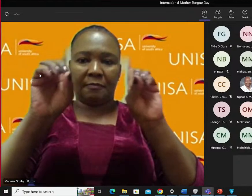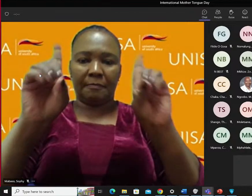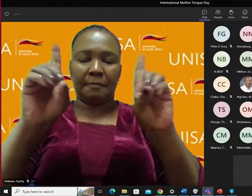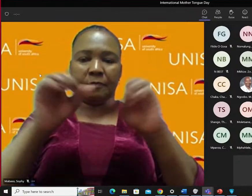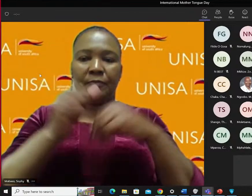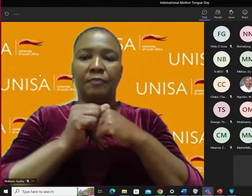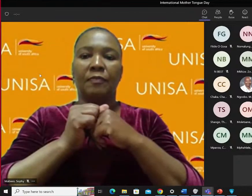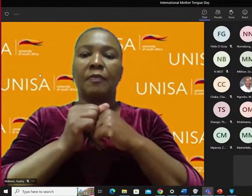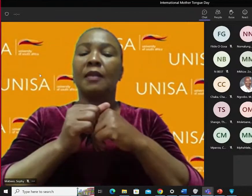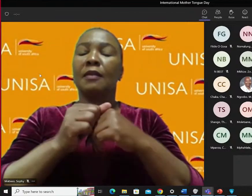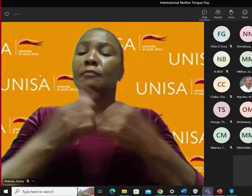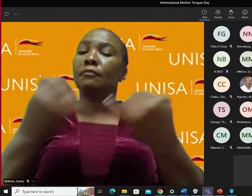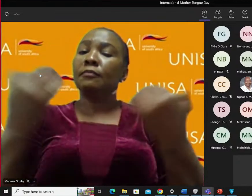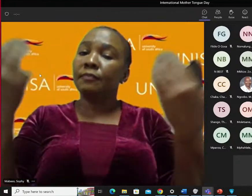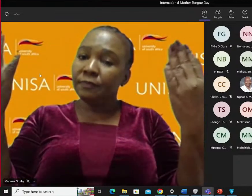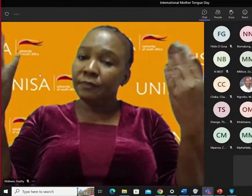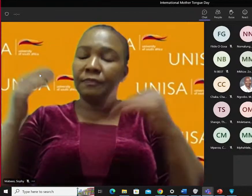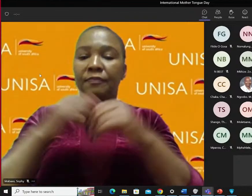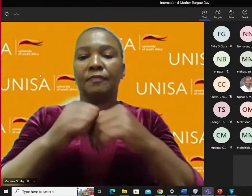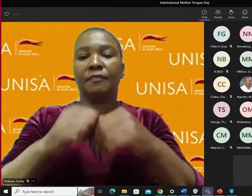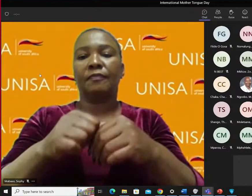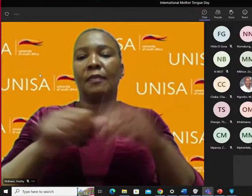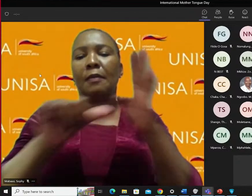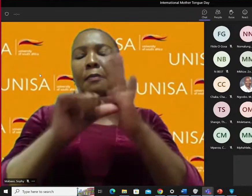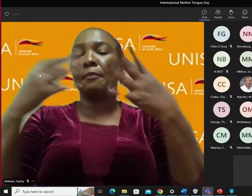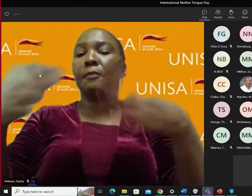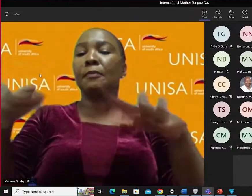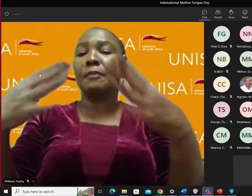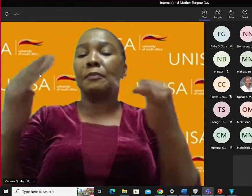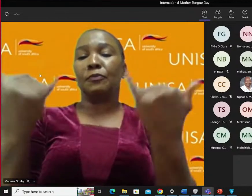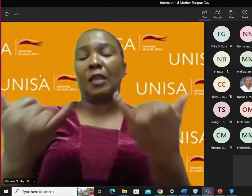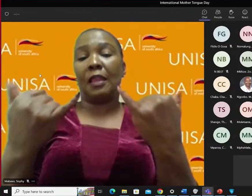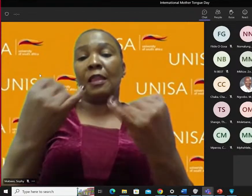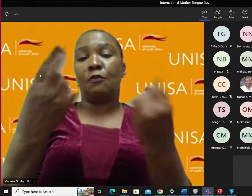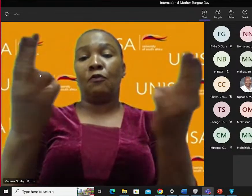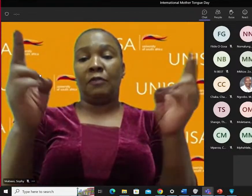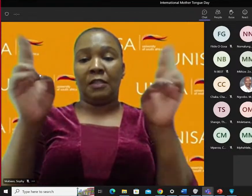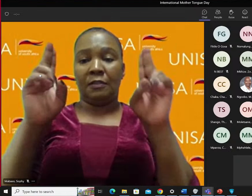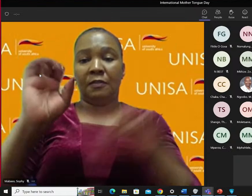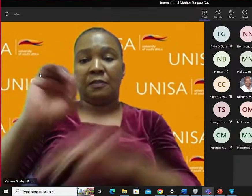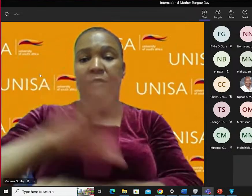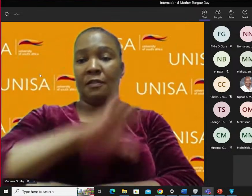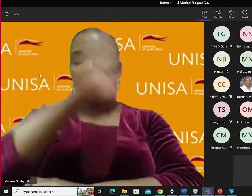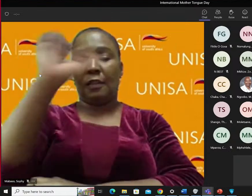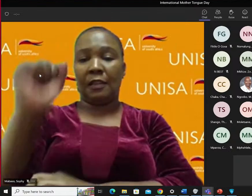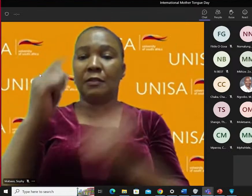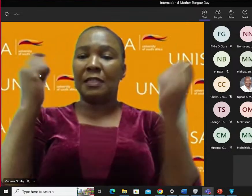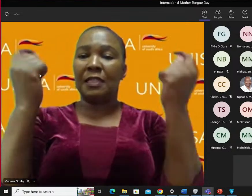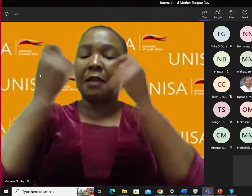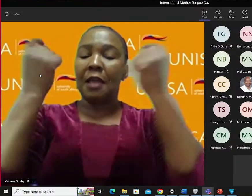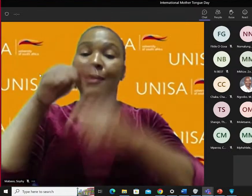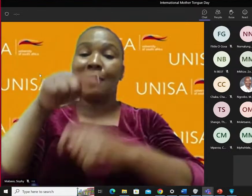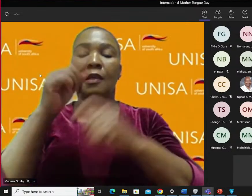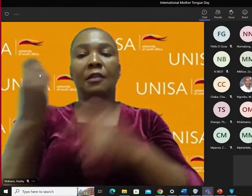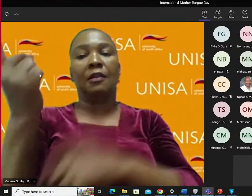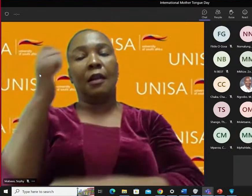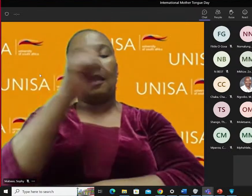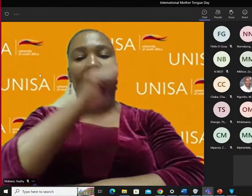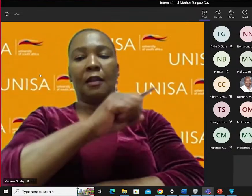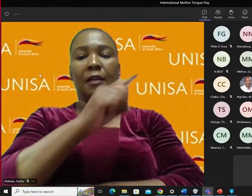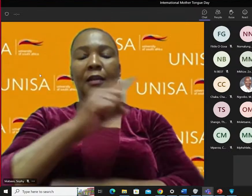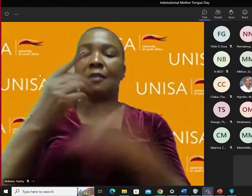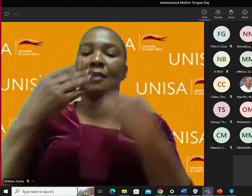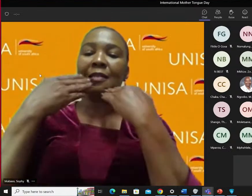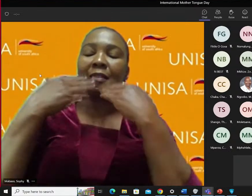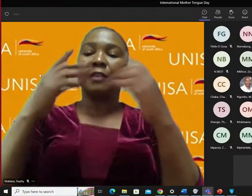So it is so relevant today here at UNISA when we celebrate this day, and thanks